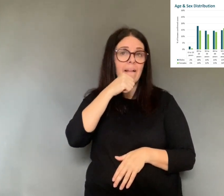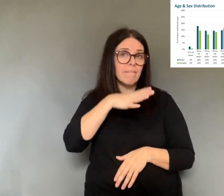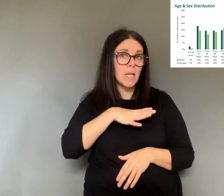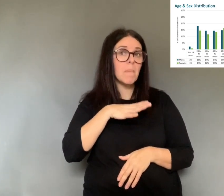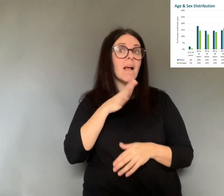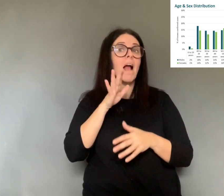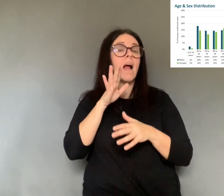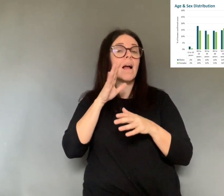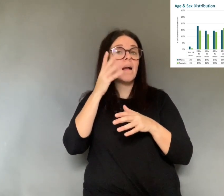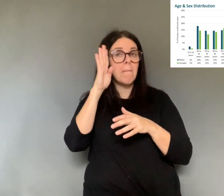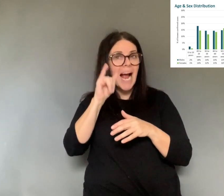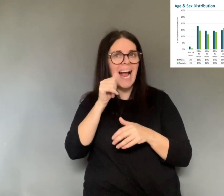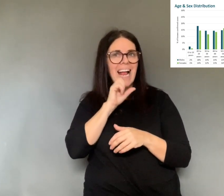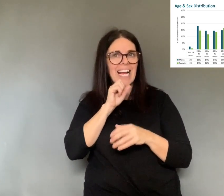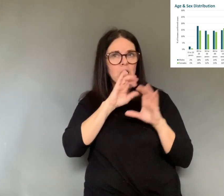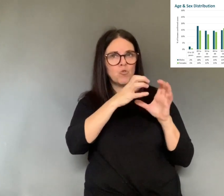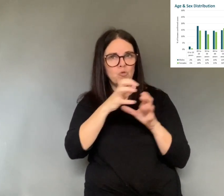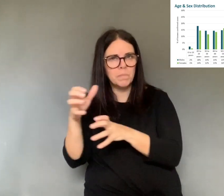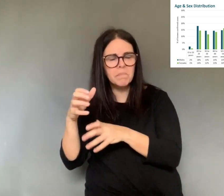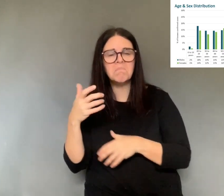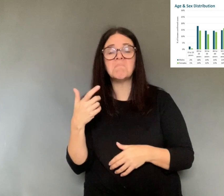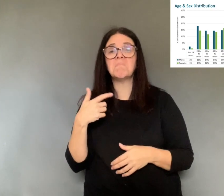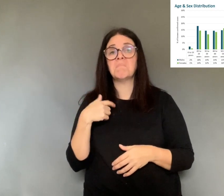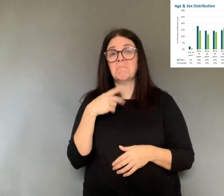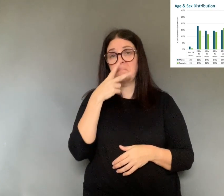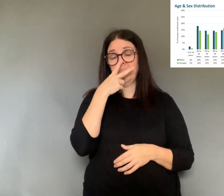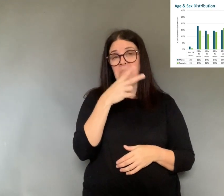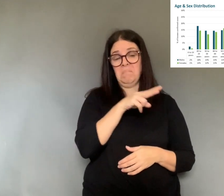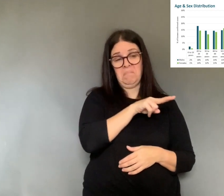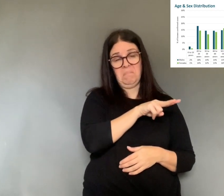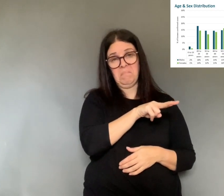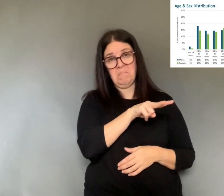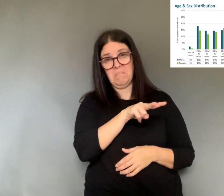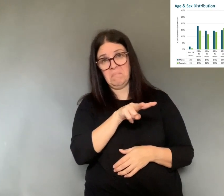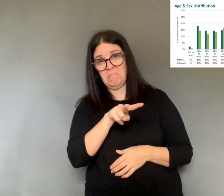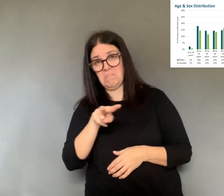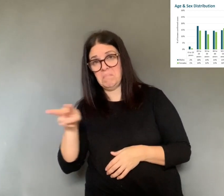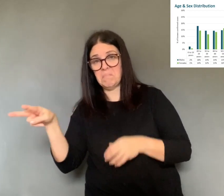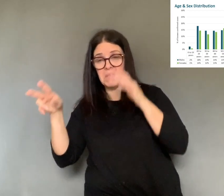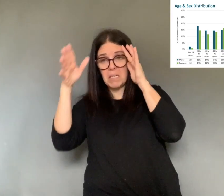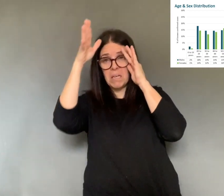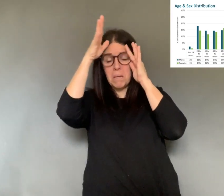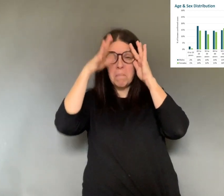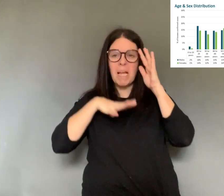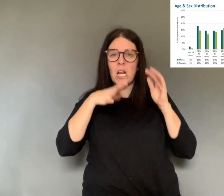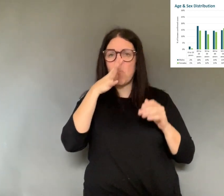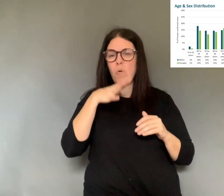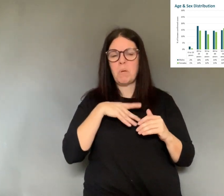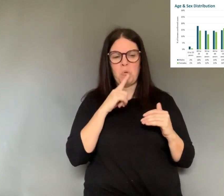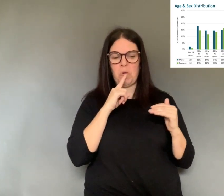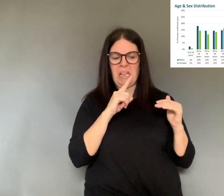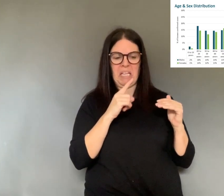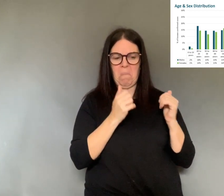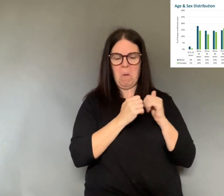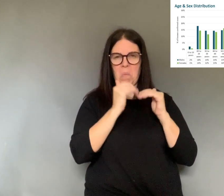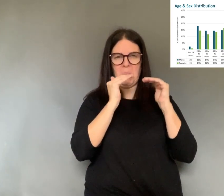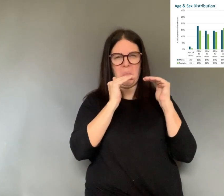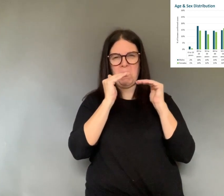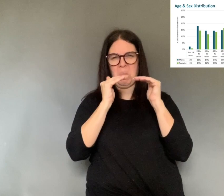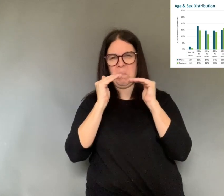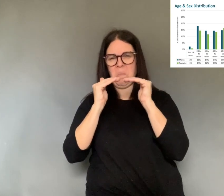gender difference in getting infected. So far, we can see between men and women, it's fairly evenly